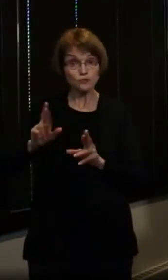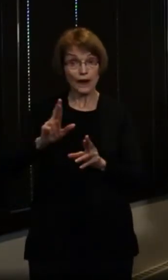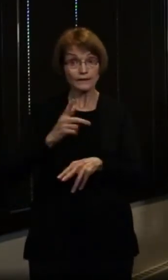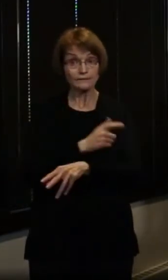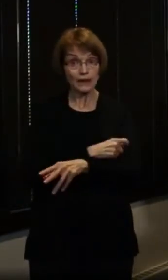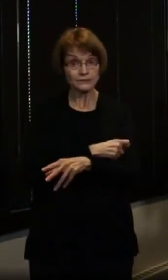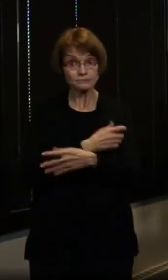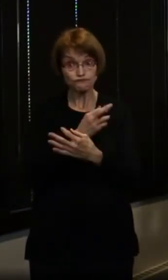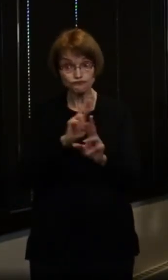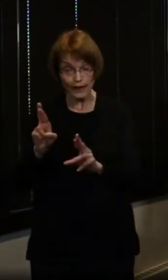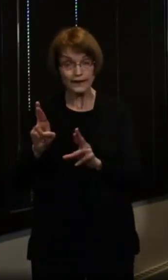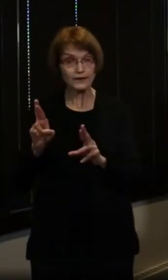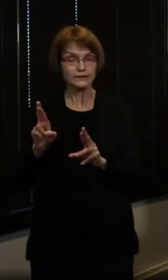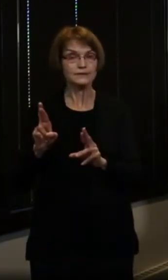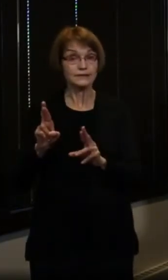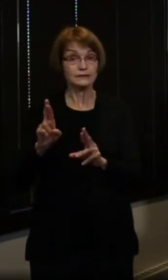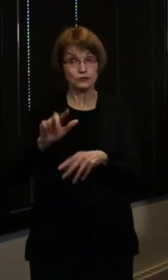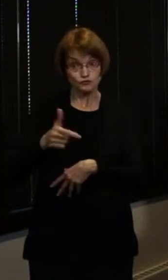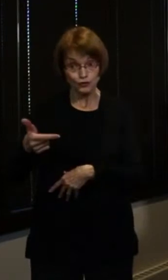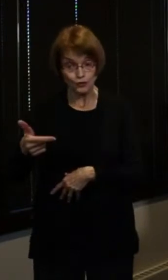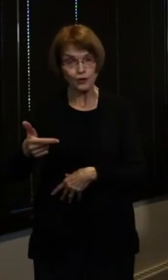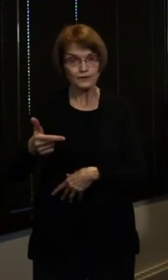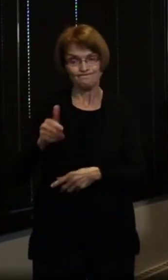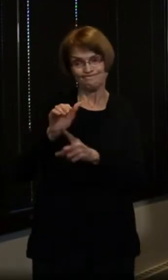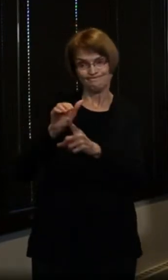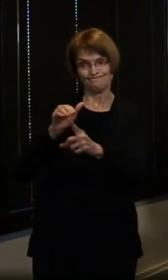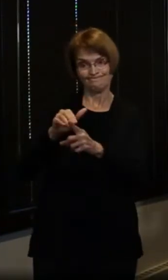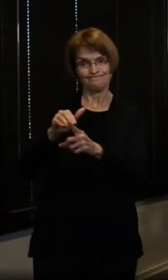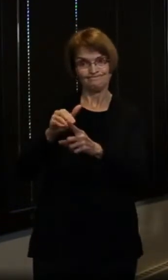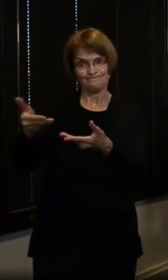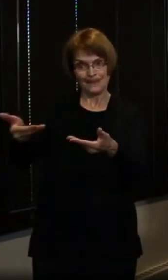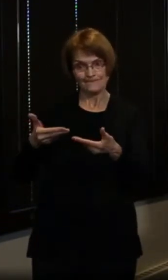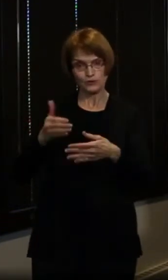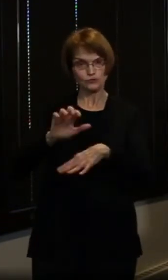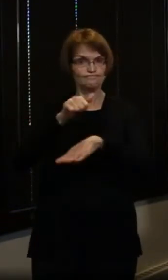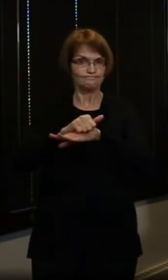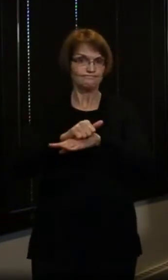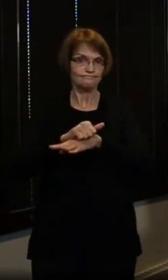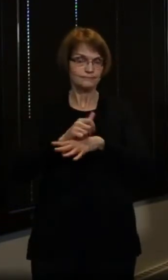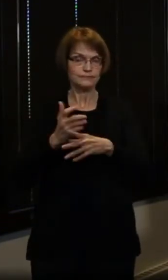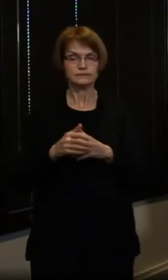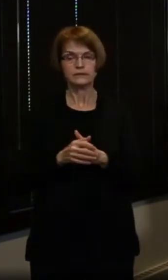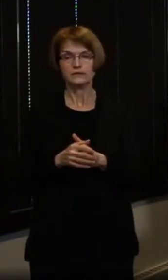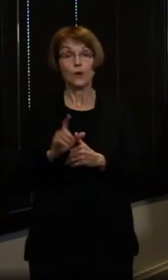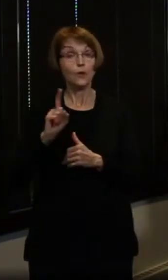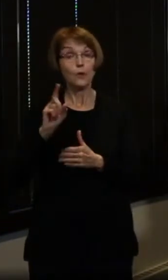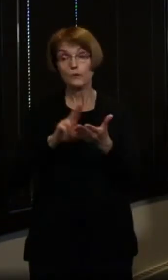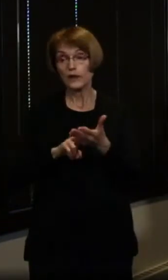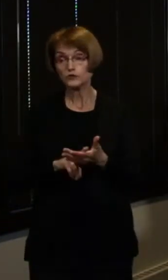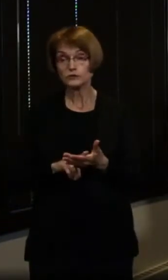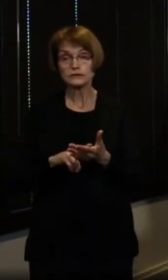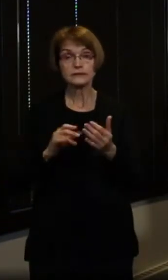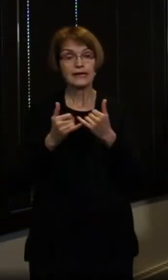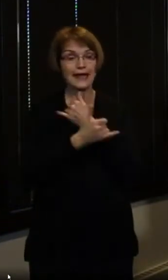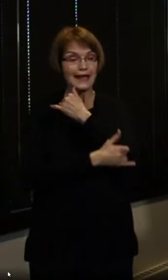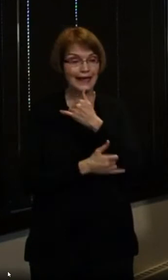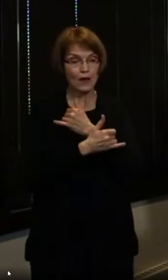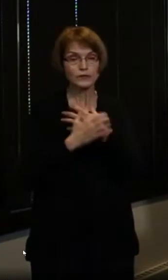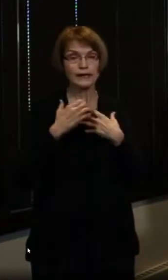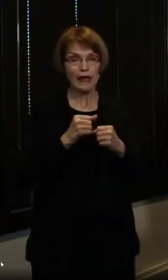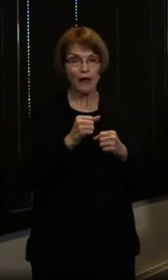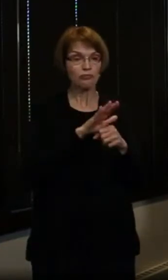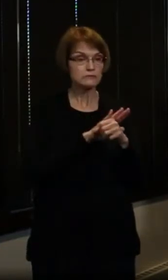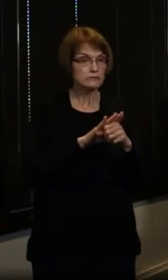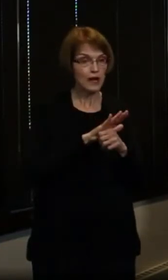send out invitations and get you scheduled. So you can register at the county health sites or at the health systems websites